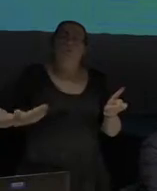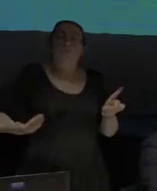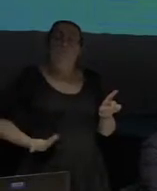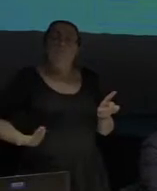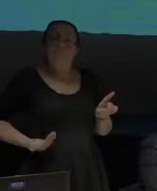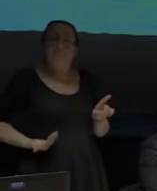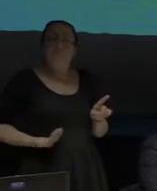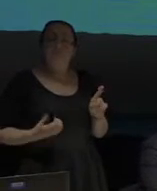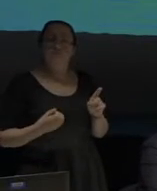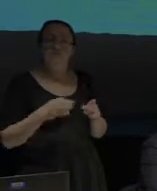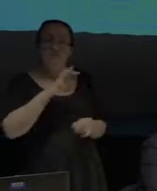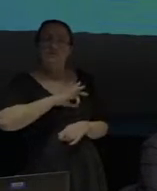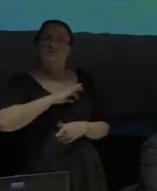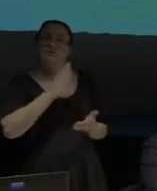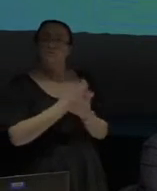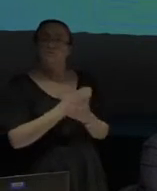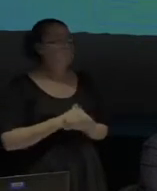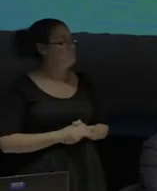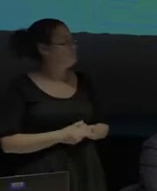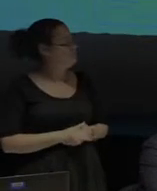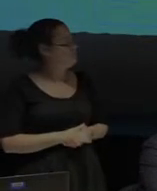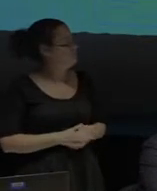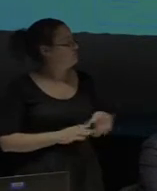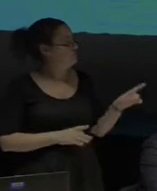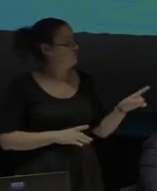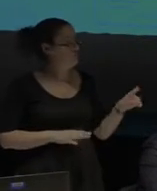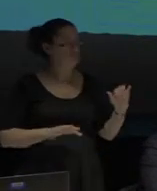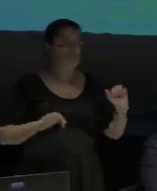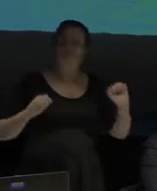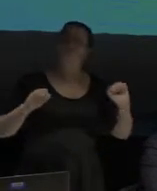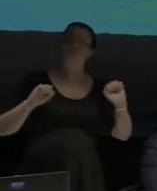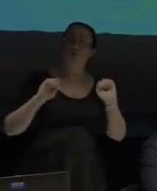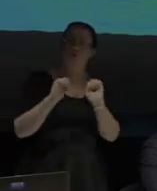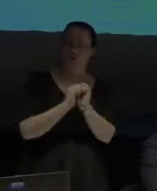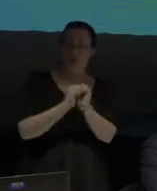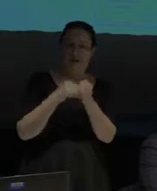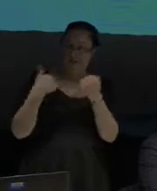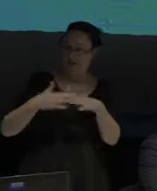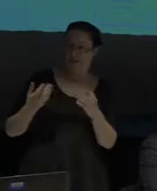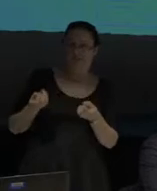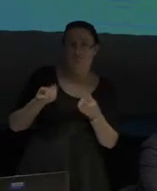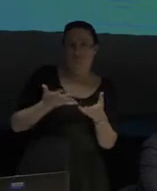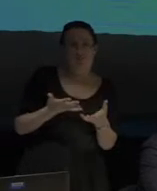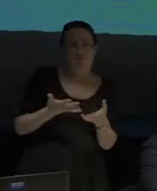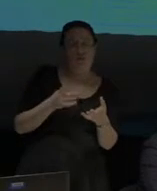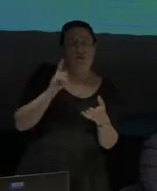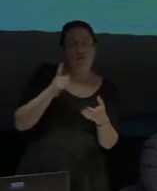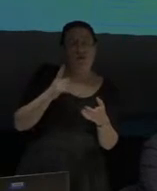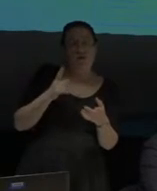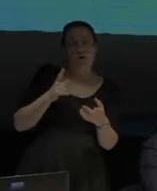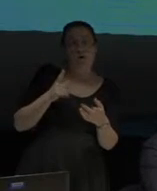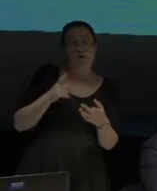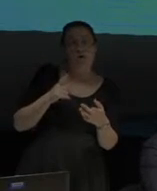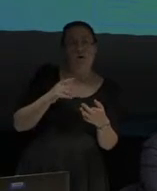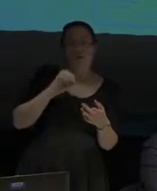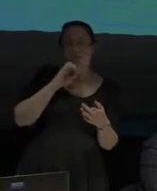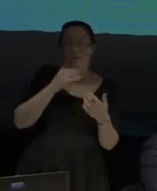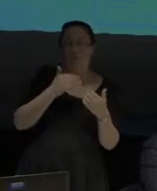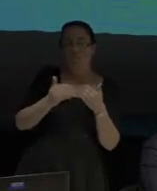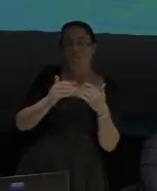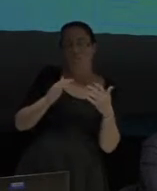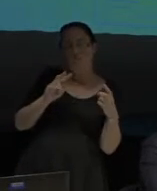a good start, Neil. Well, I agree with everything that's been said already, actually, although I'm going to take a slightly more